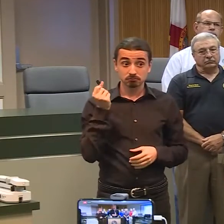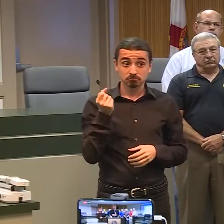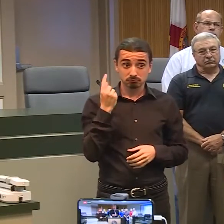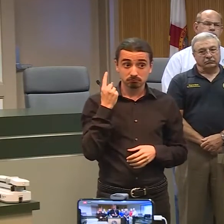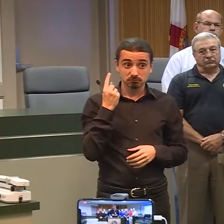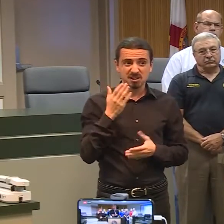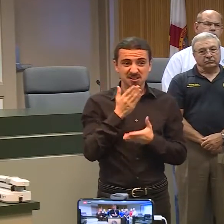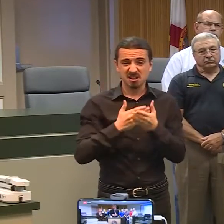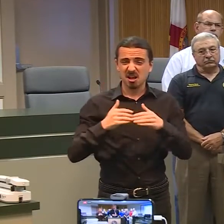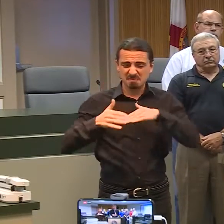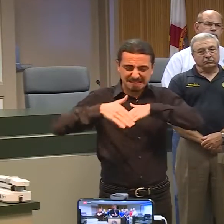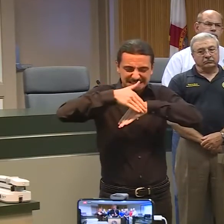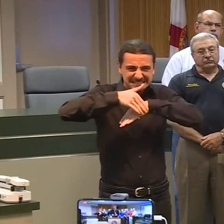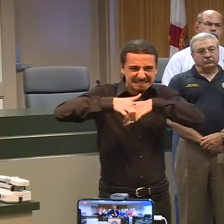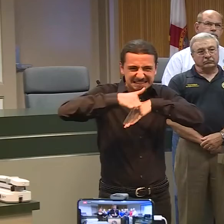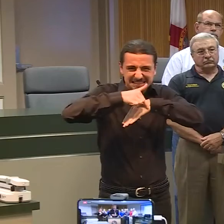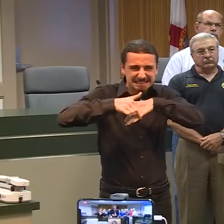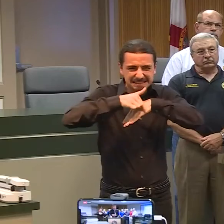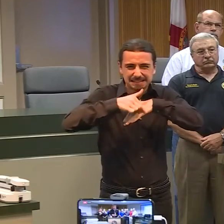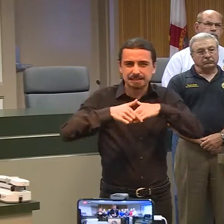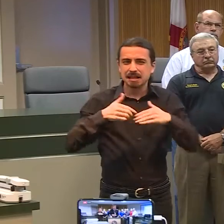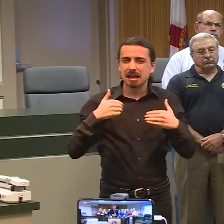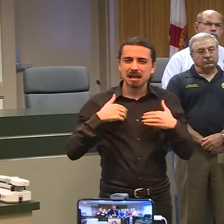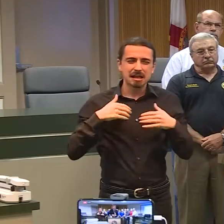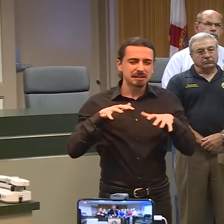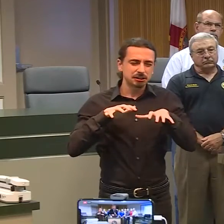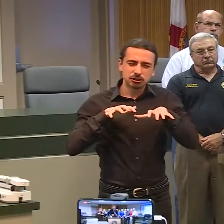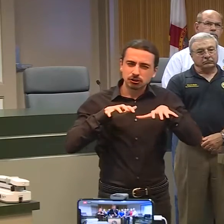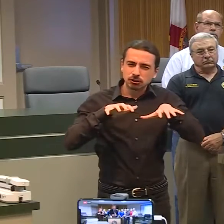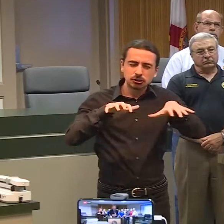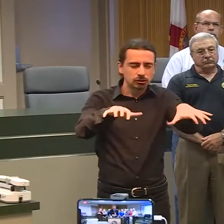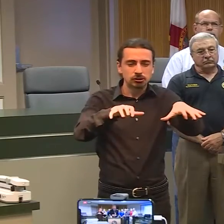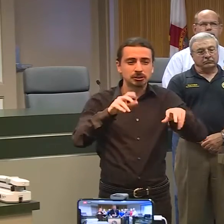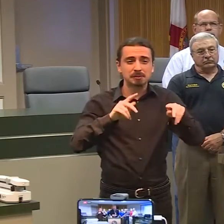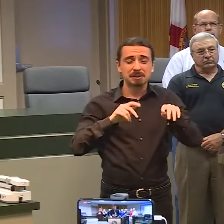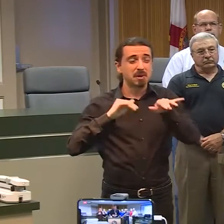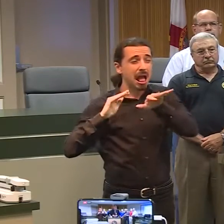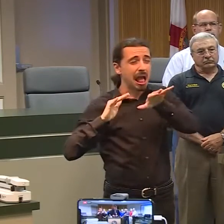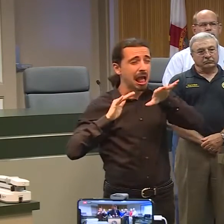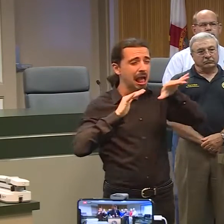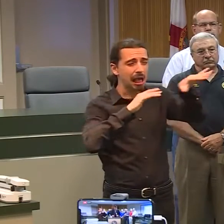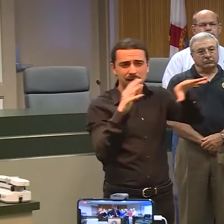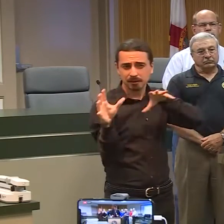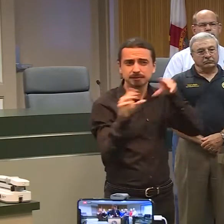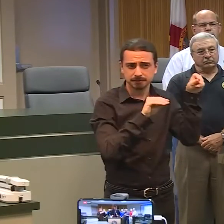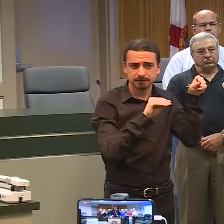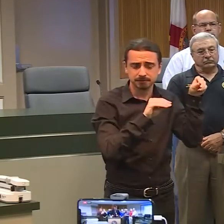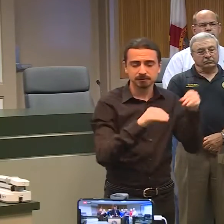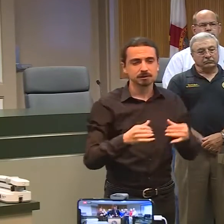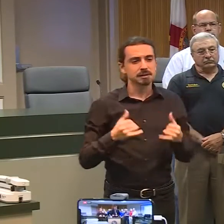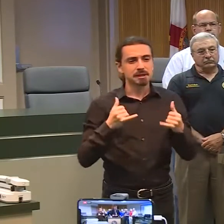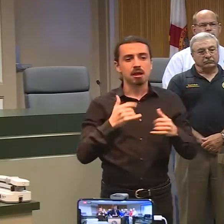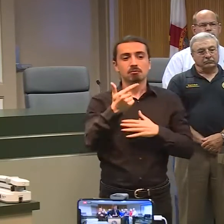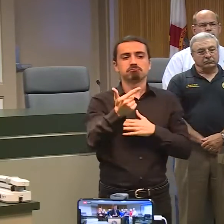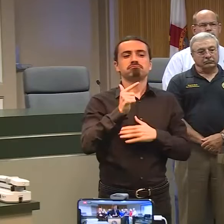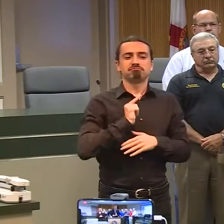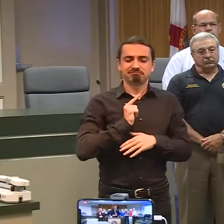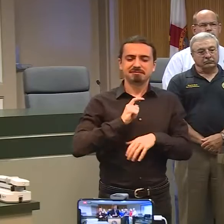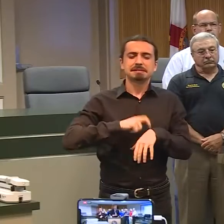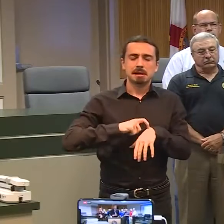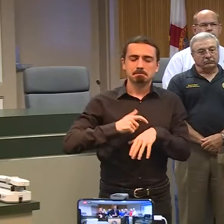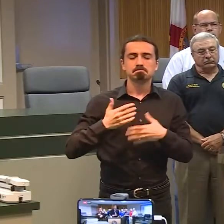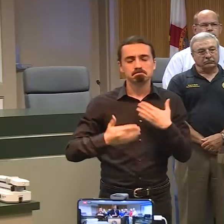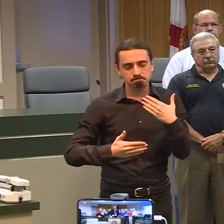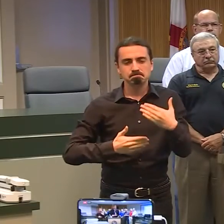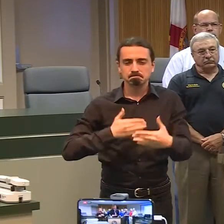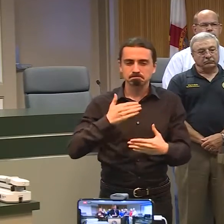to evacuate. Within those zones, we have about 10,000 people that we're evacuating, so it's just a little bit different on timing. One thing I want to